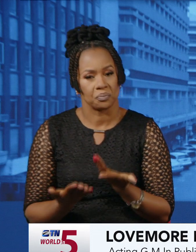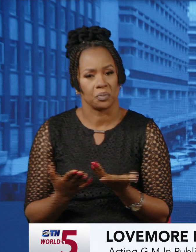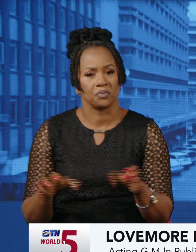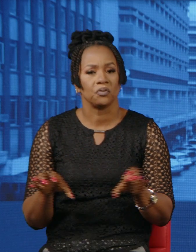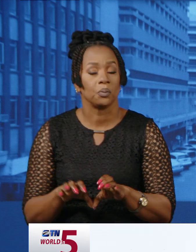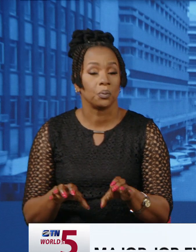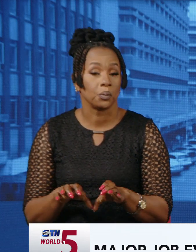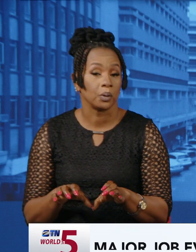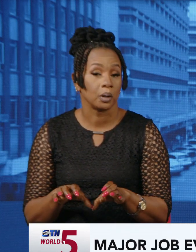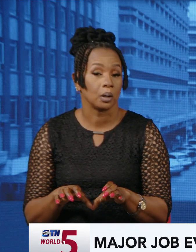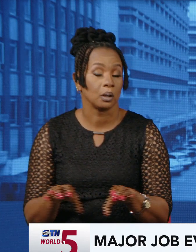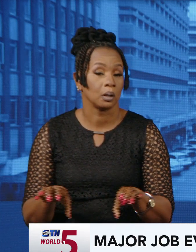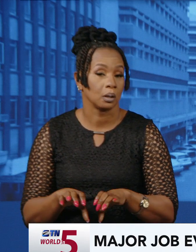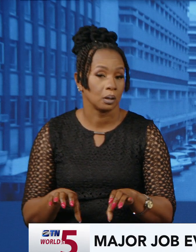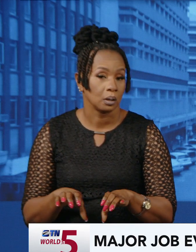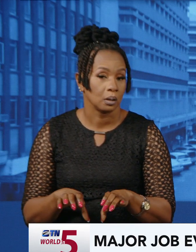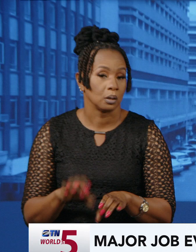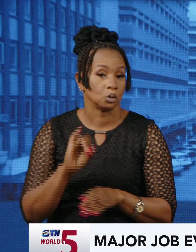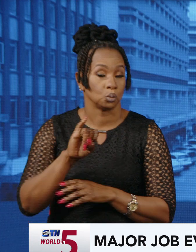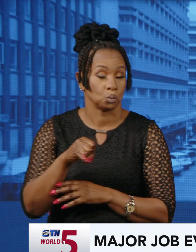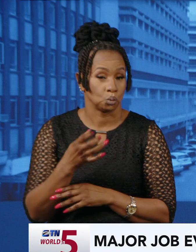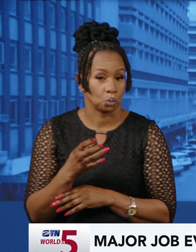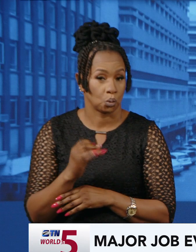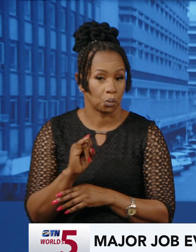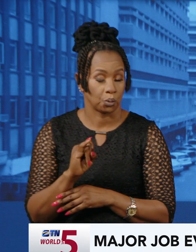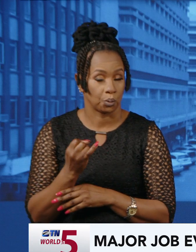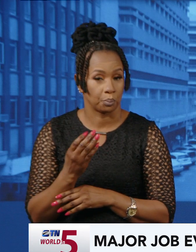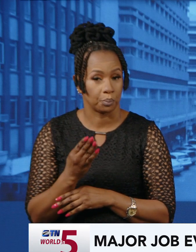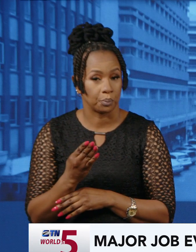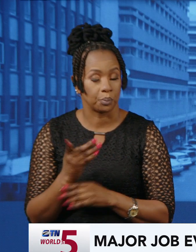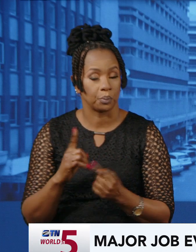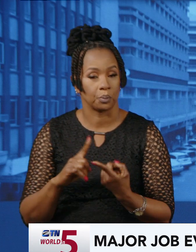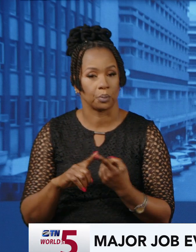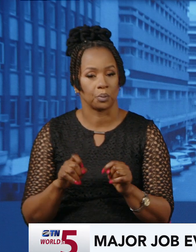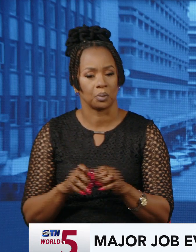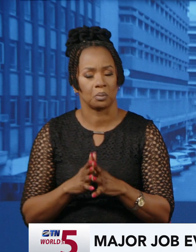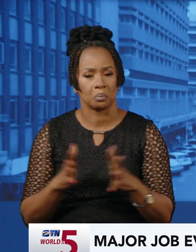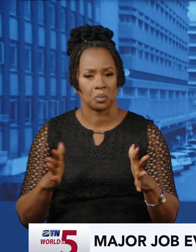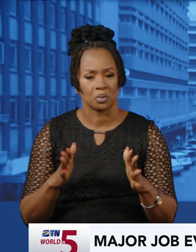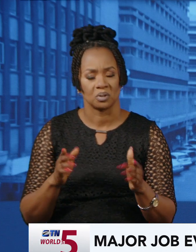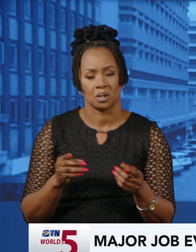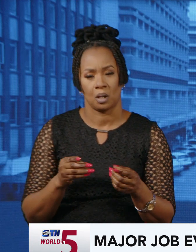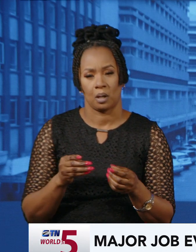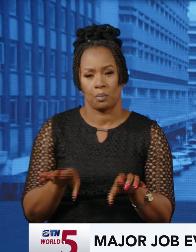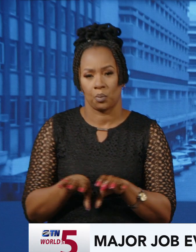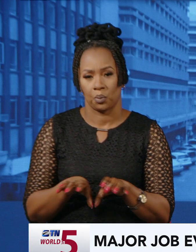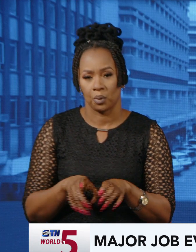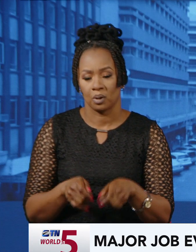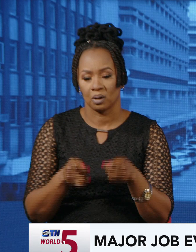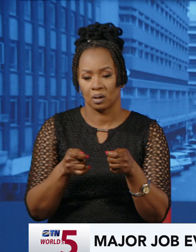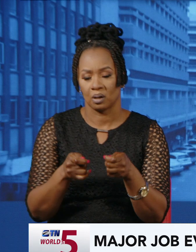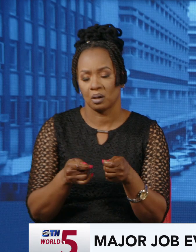jobs. So job evaluation is not salary increase, job evaluation is not promotion, it's not cost of